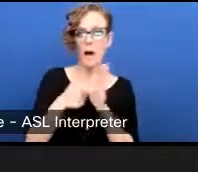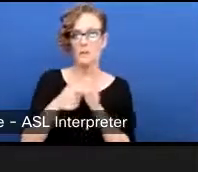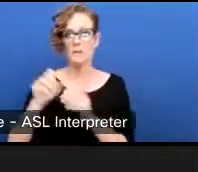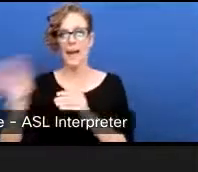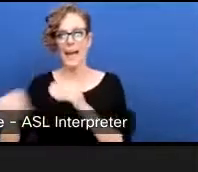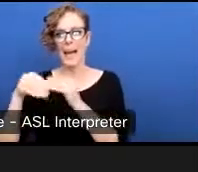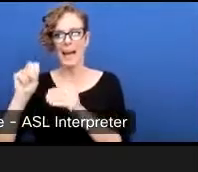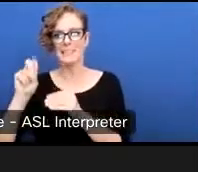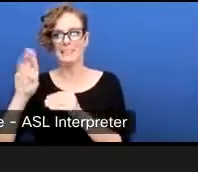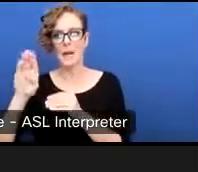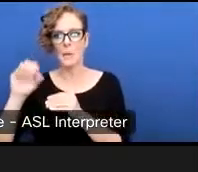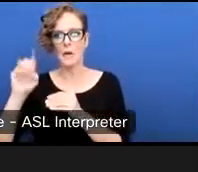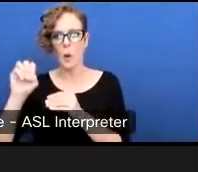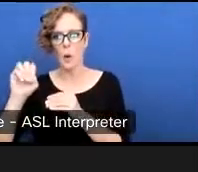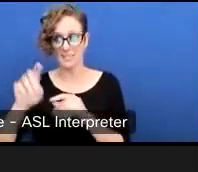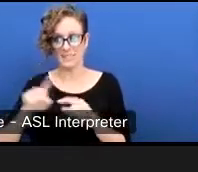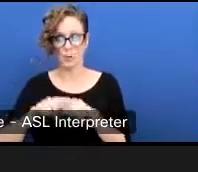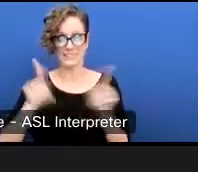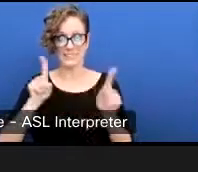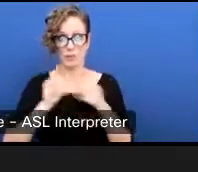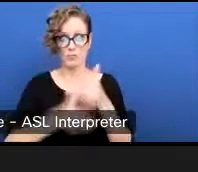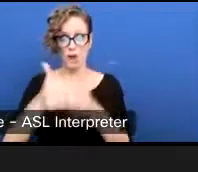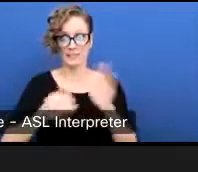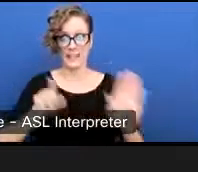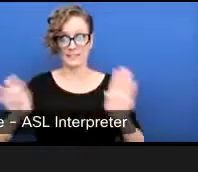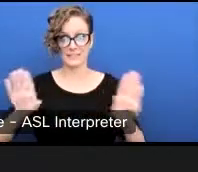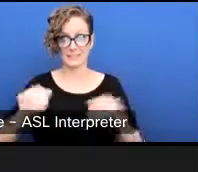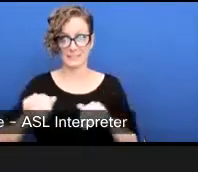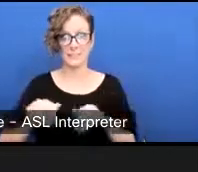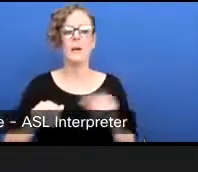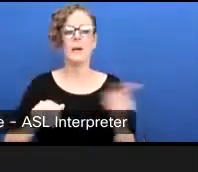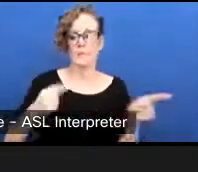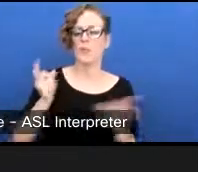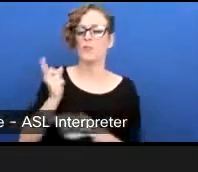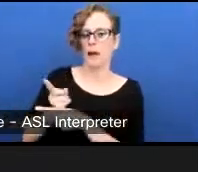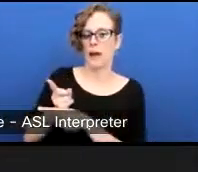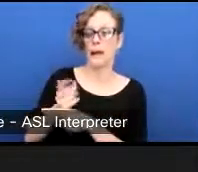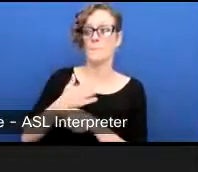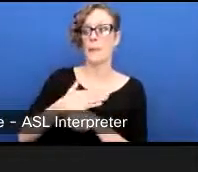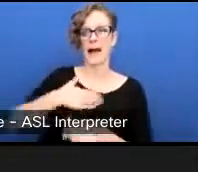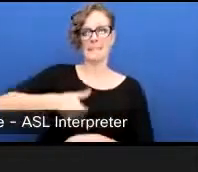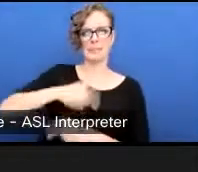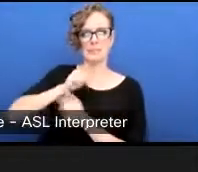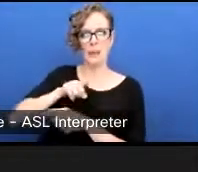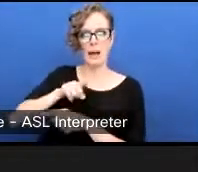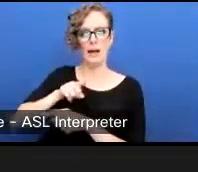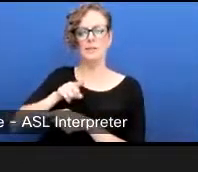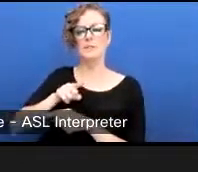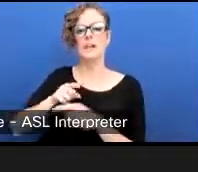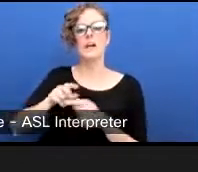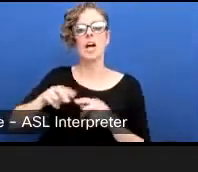that's a completely different process. I think what my first response would be is looking at your